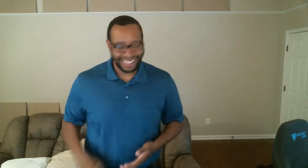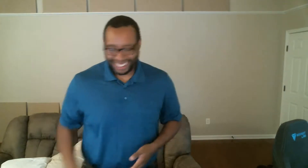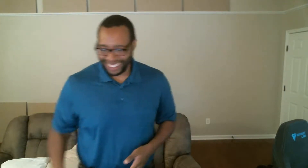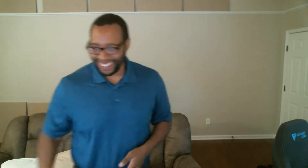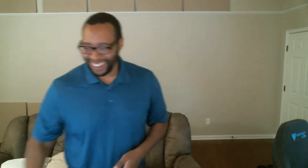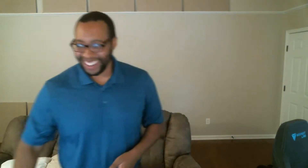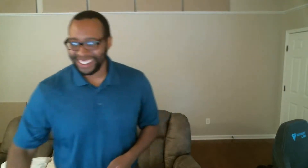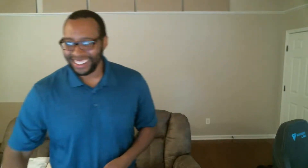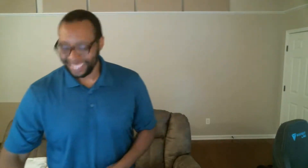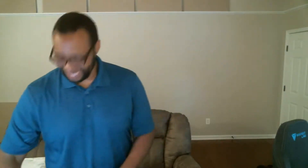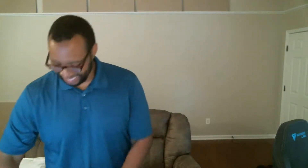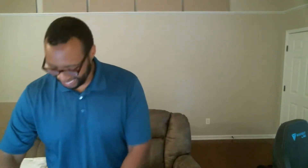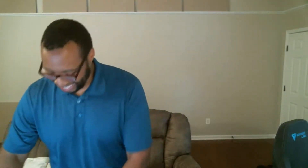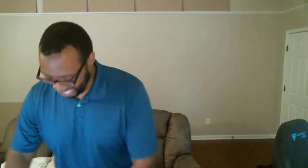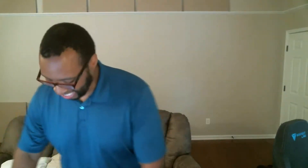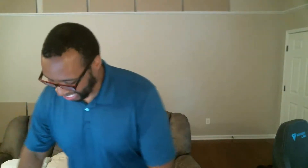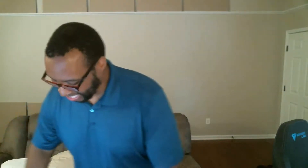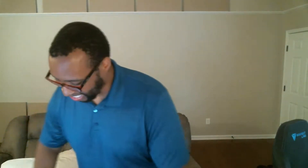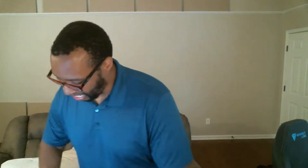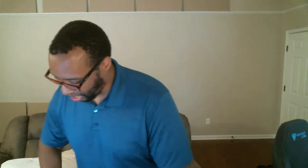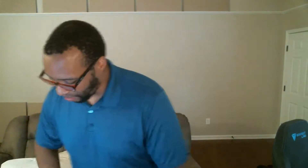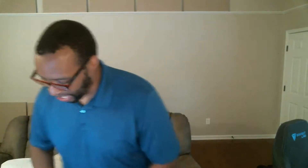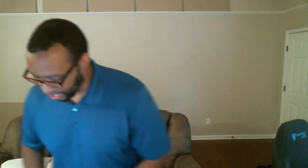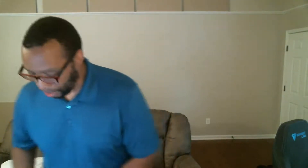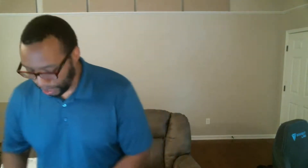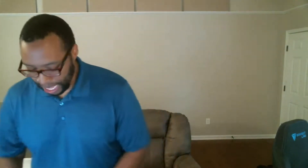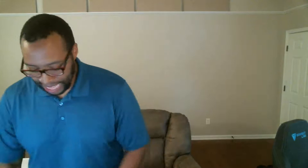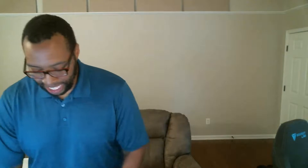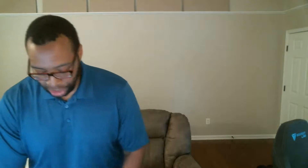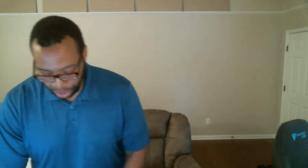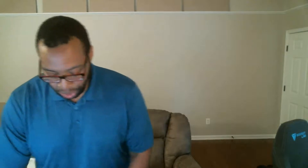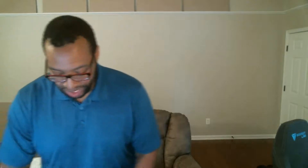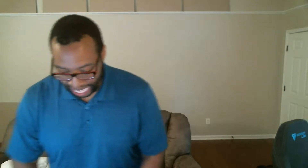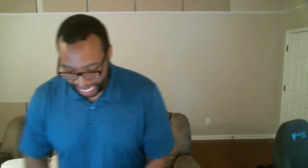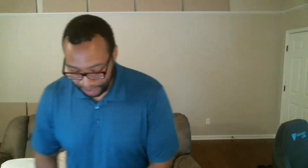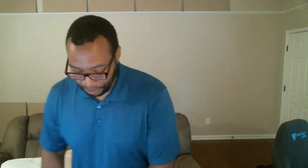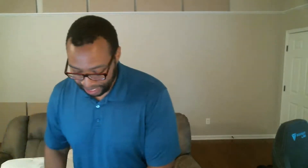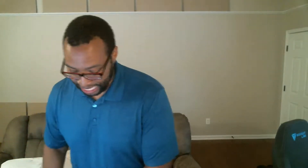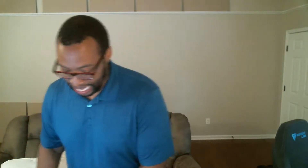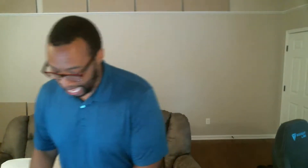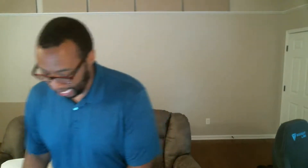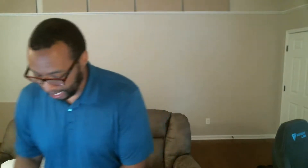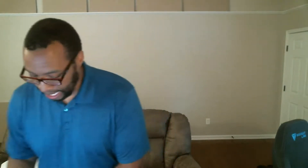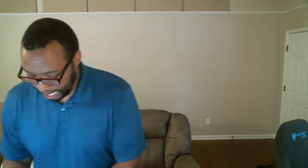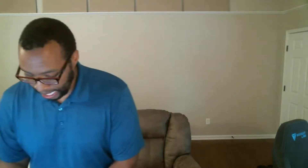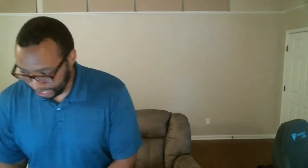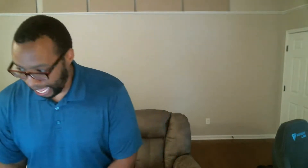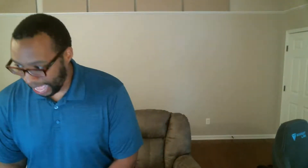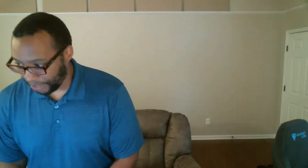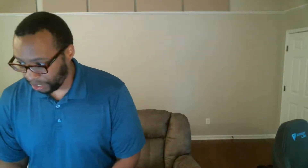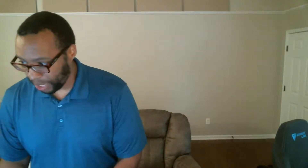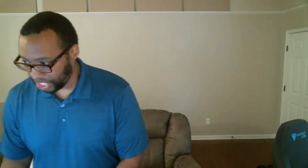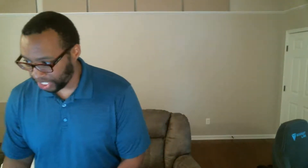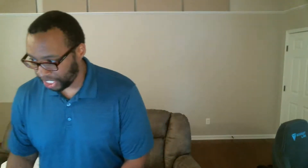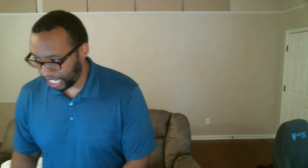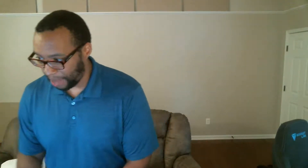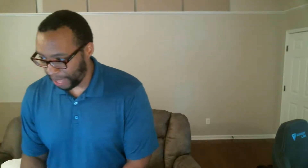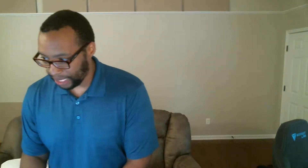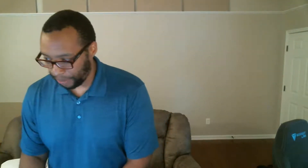All right. Good, good, good. All right. So that's your new signs for tonight. Did I have any questions in the chat box for